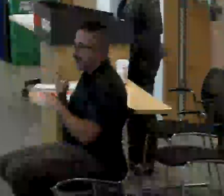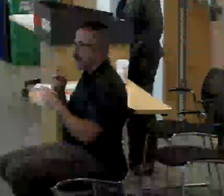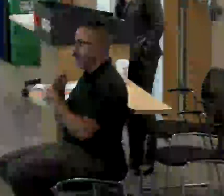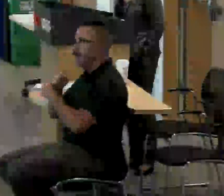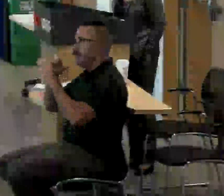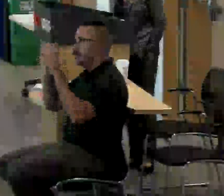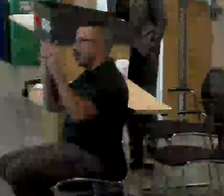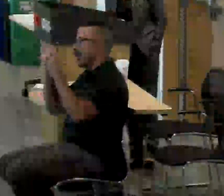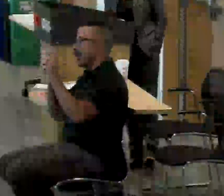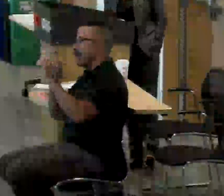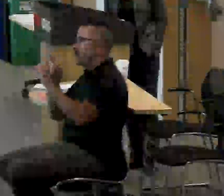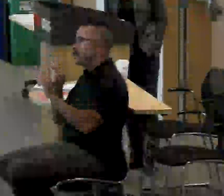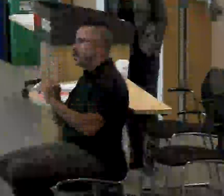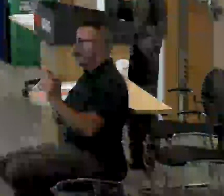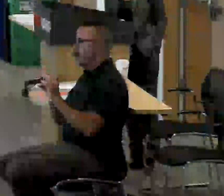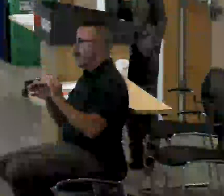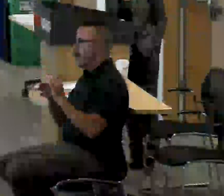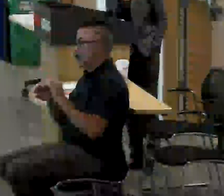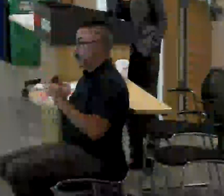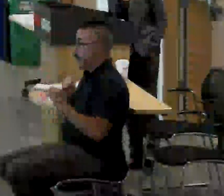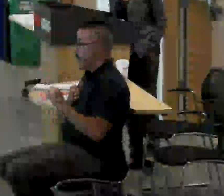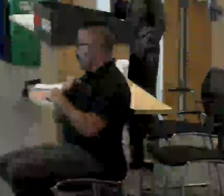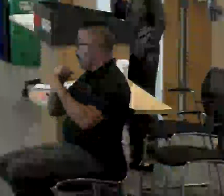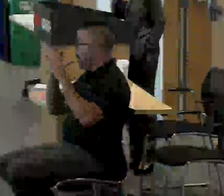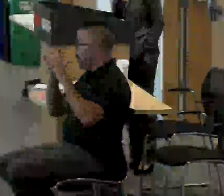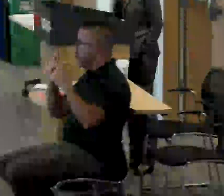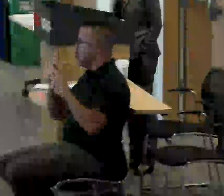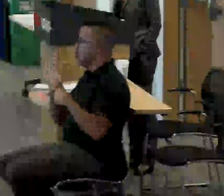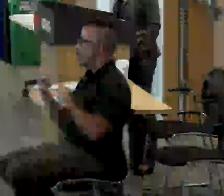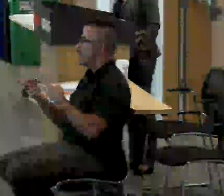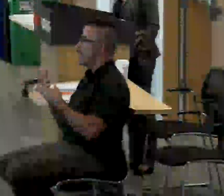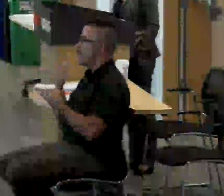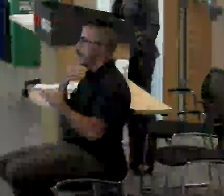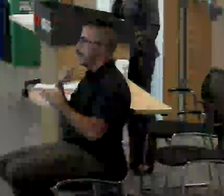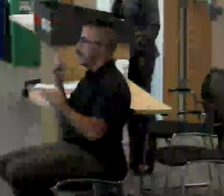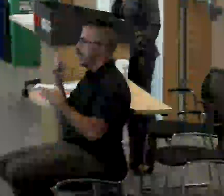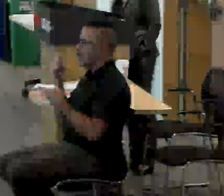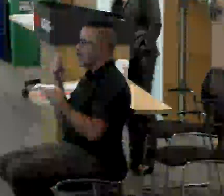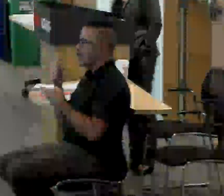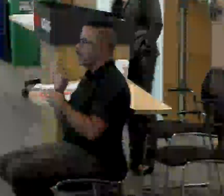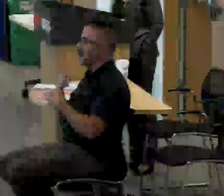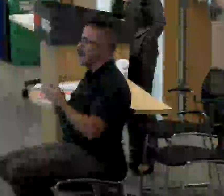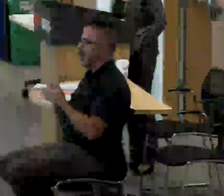we will provide. So our vision is to provide greater financial security to Californians living with a